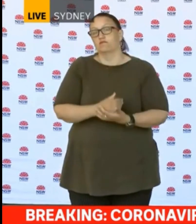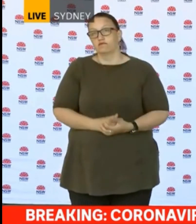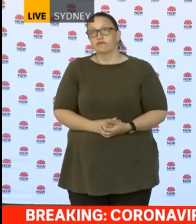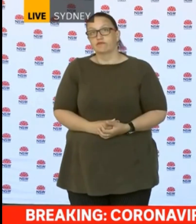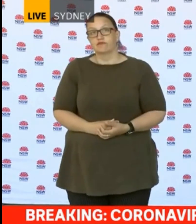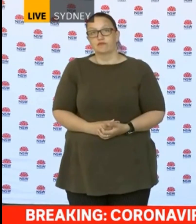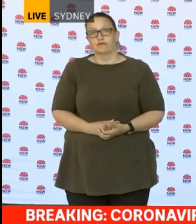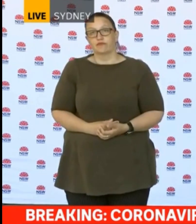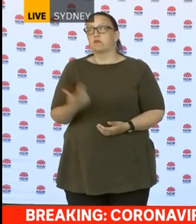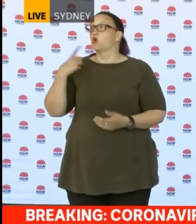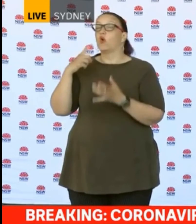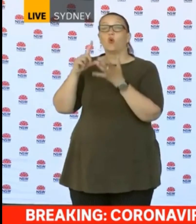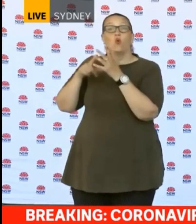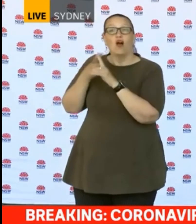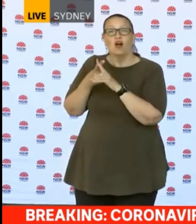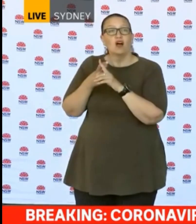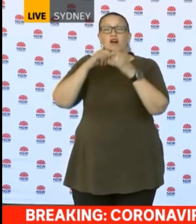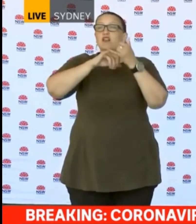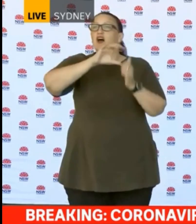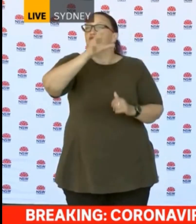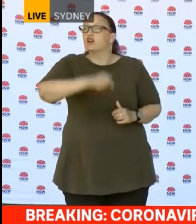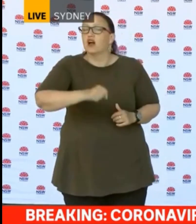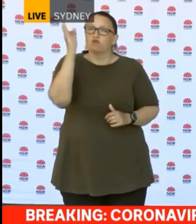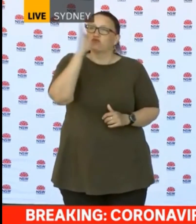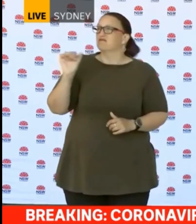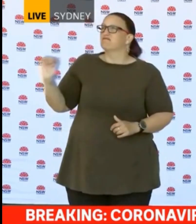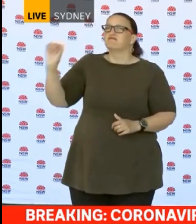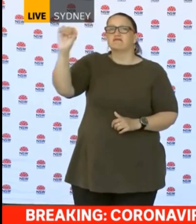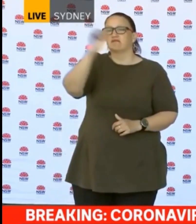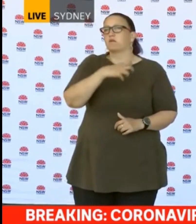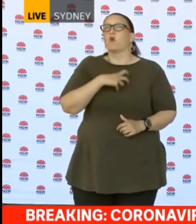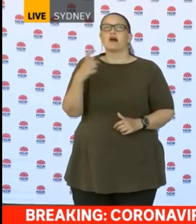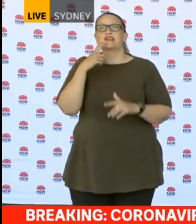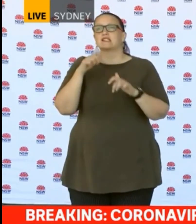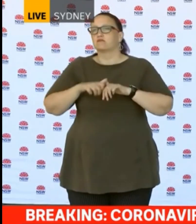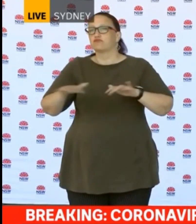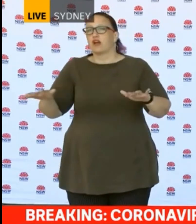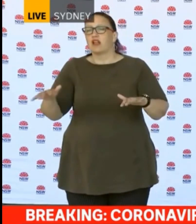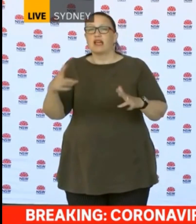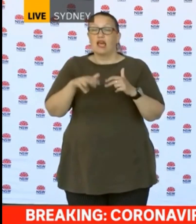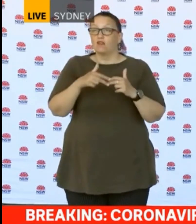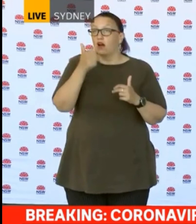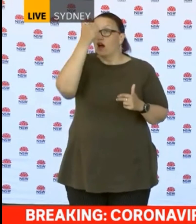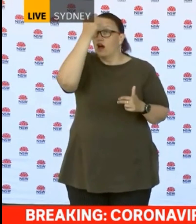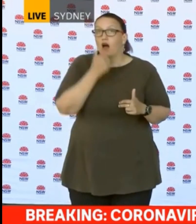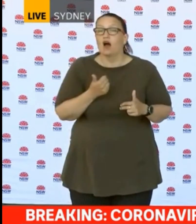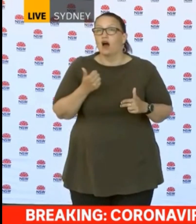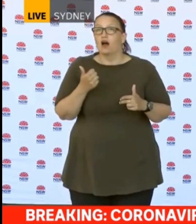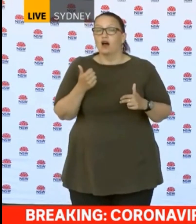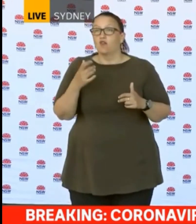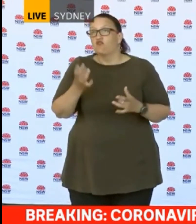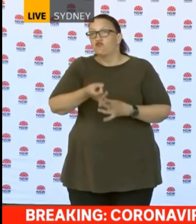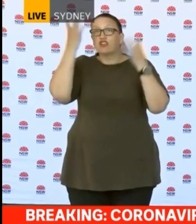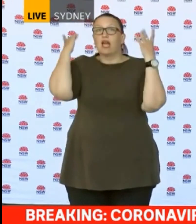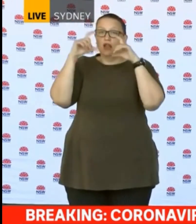these increasingly transmissible strains, even a minor breach at any point in time, and we've got to remember that our system is a